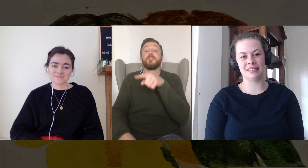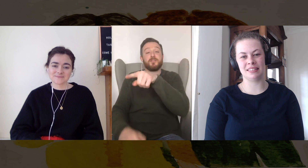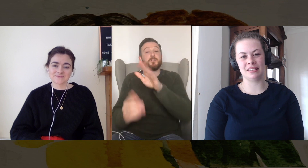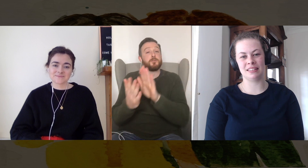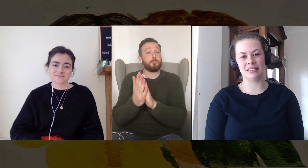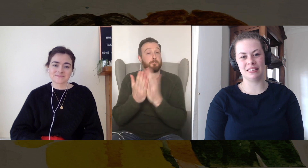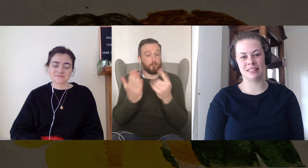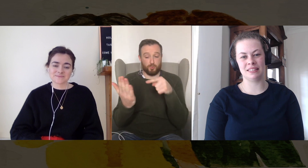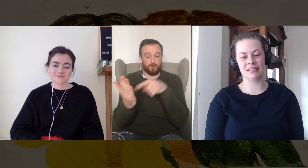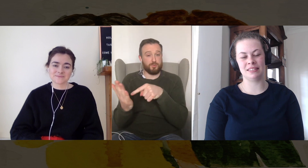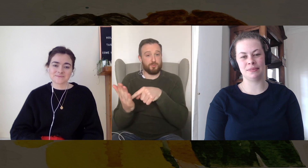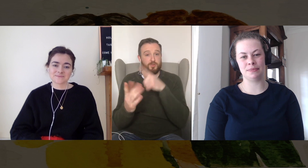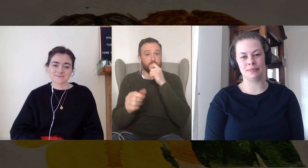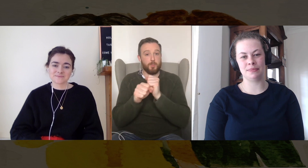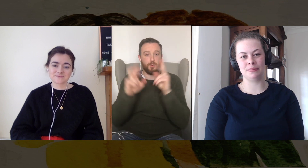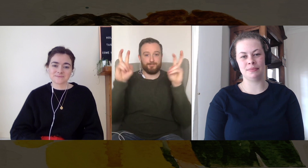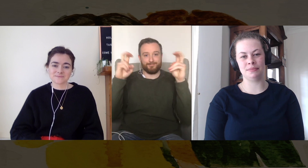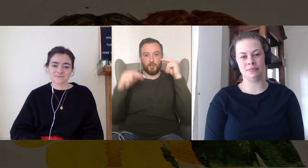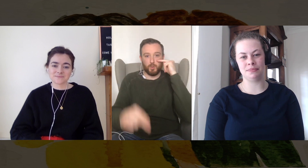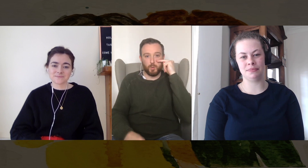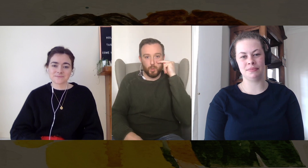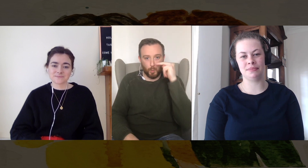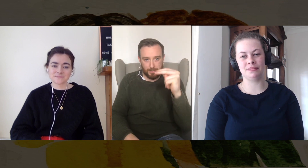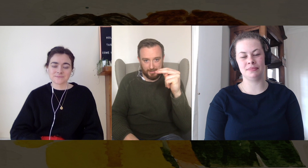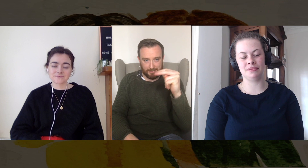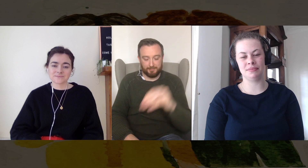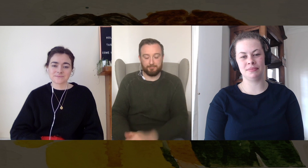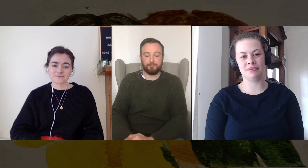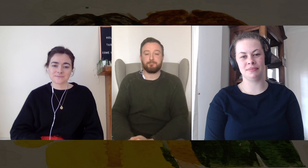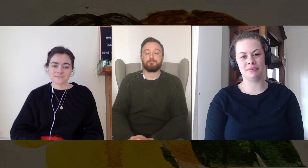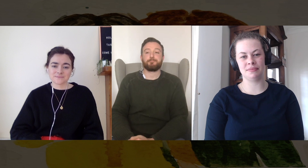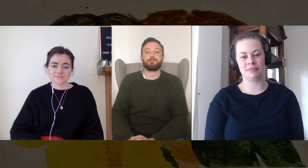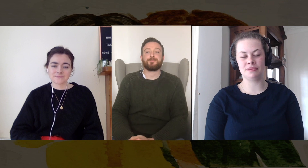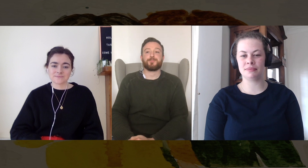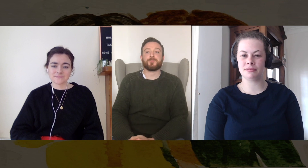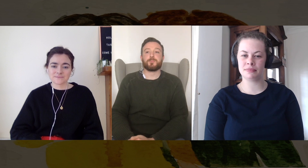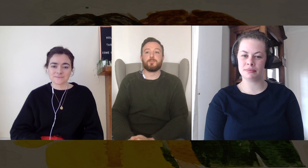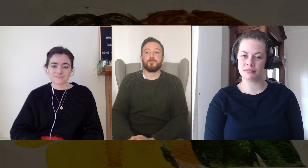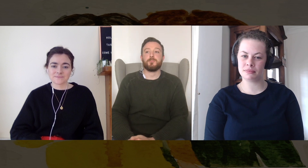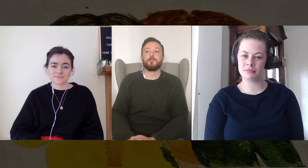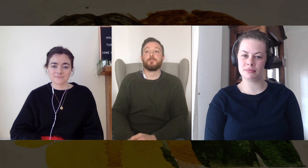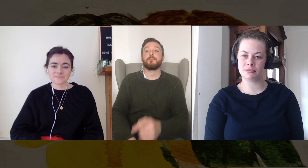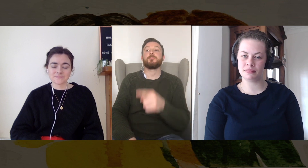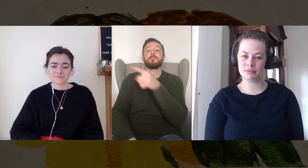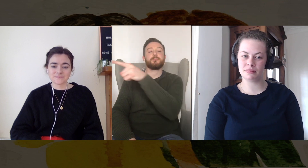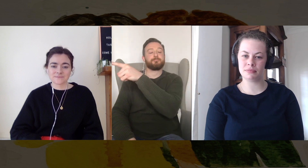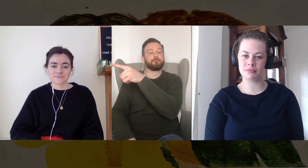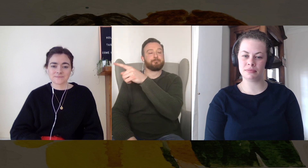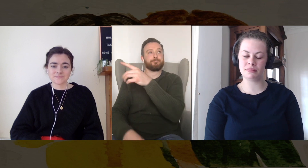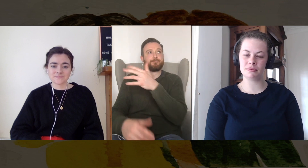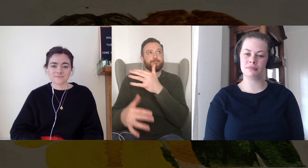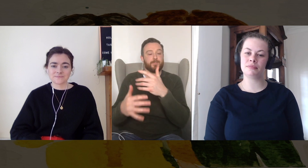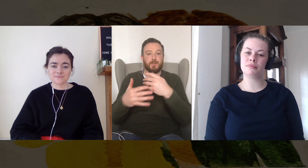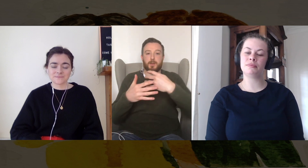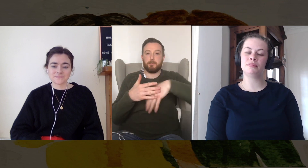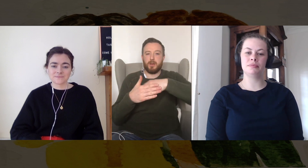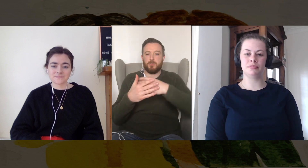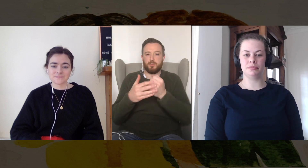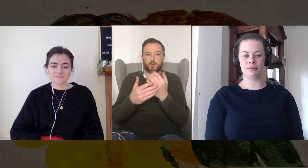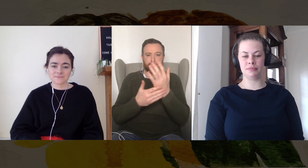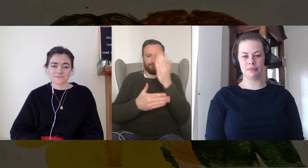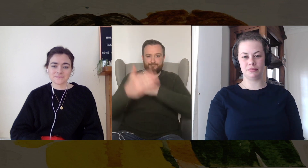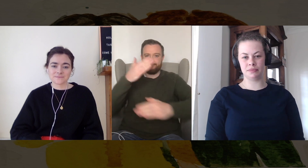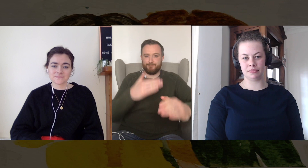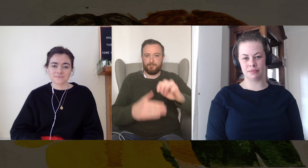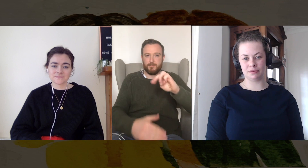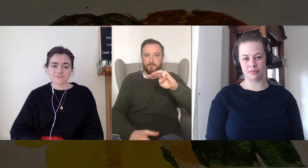we met on Facebook chatting, and then I was like, oh Phil, do you want to come to Dublin and do one of your workshops here? And